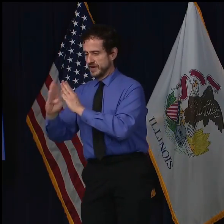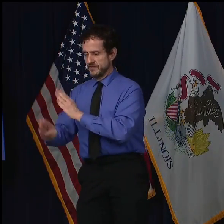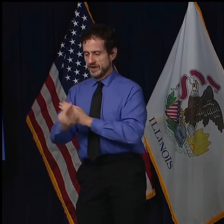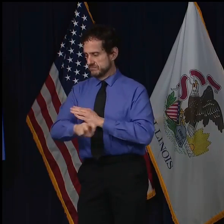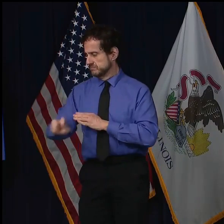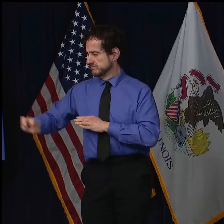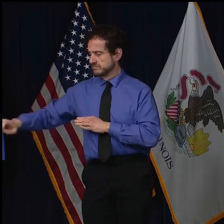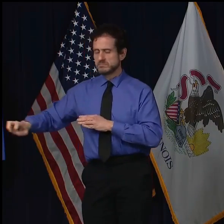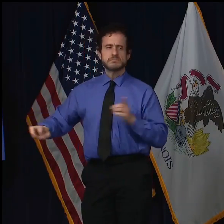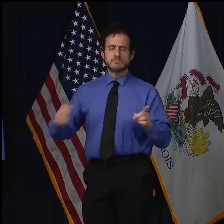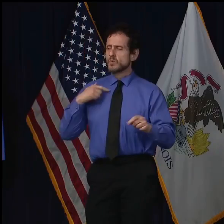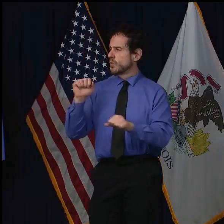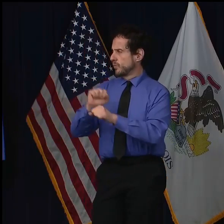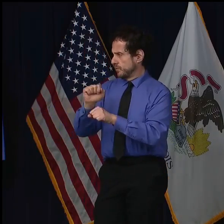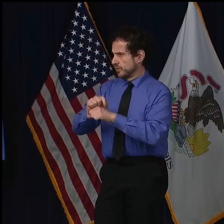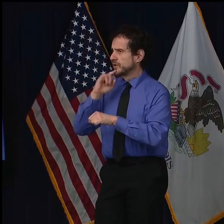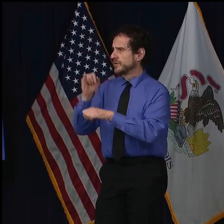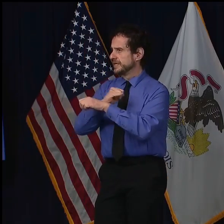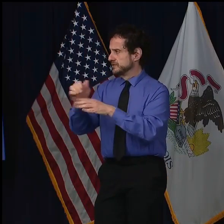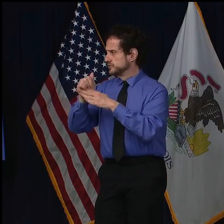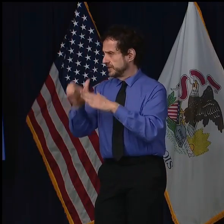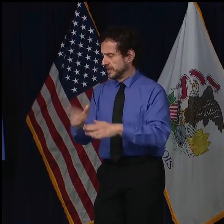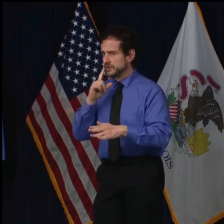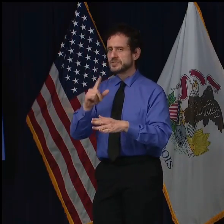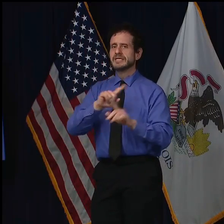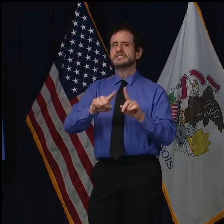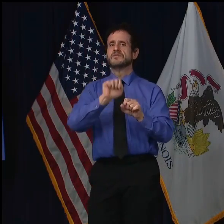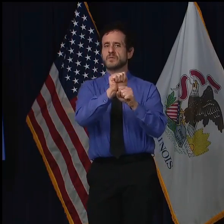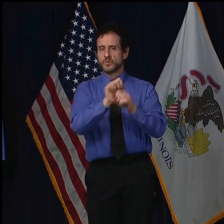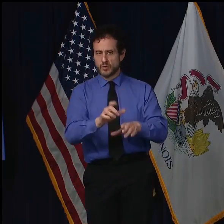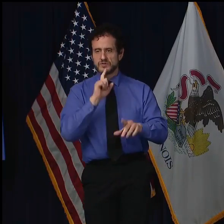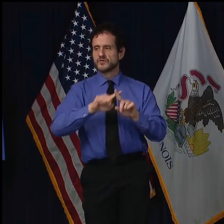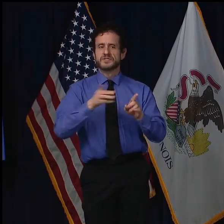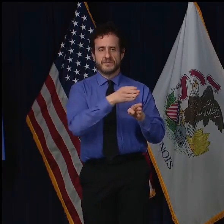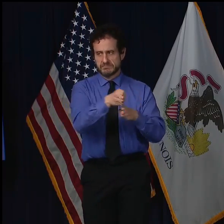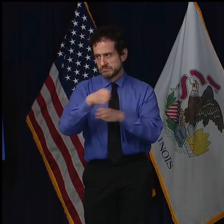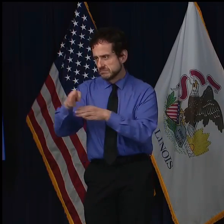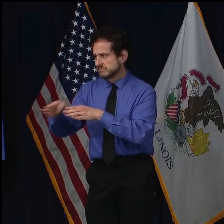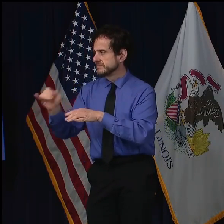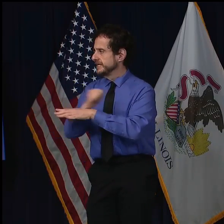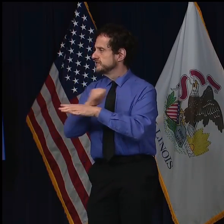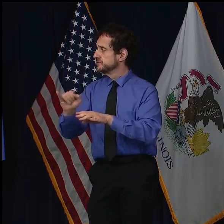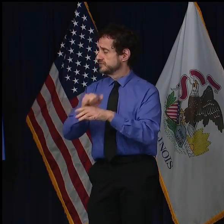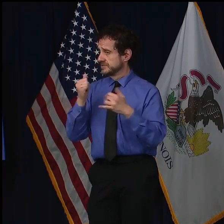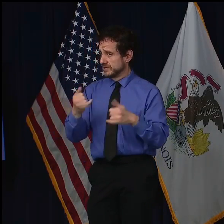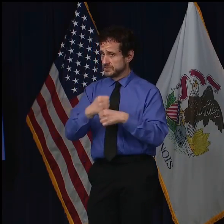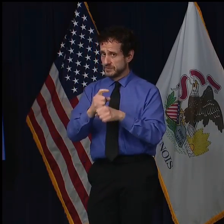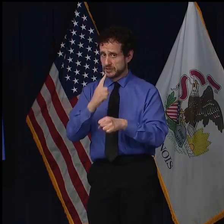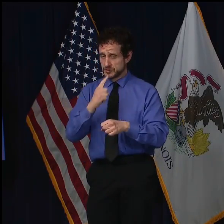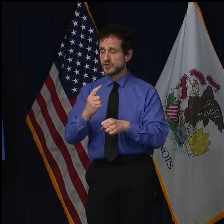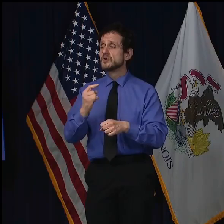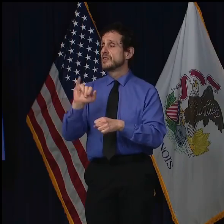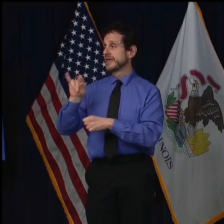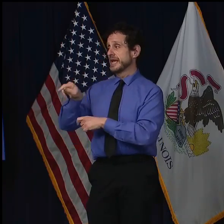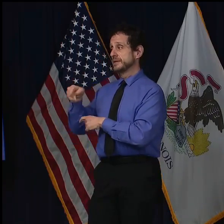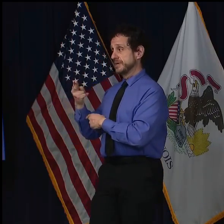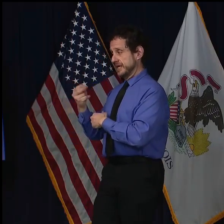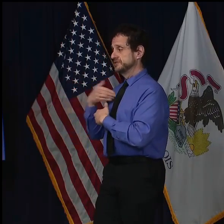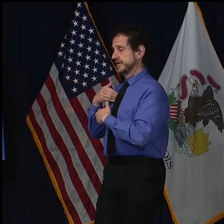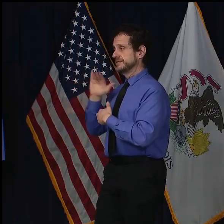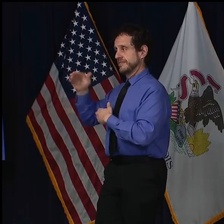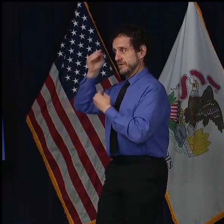are working with industry leaders and workers in industries even now to make sure that IDPH has